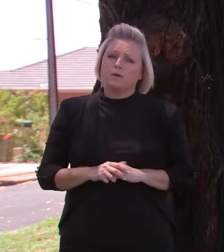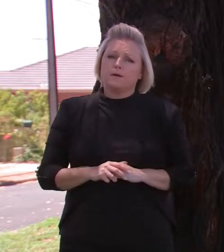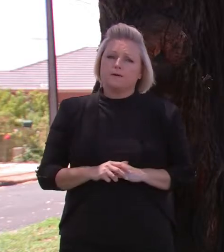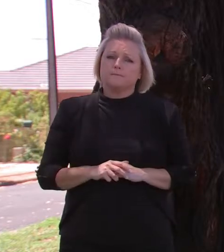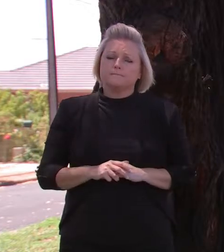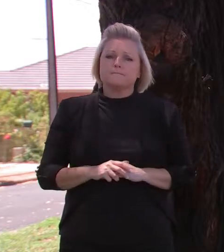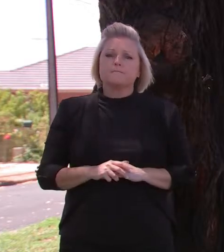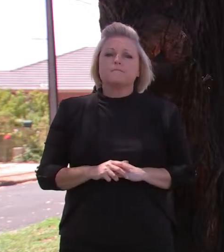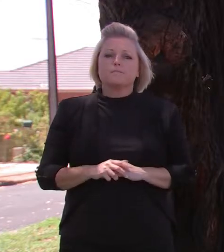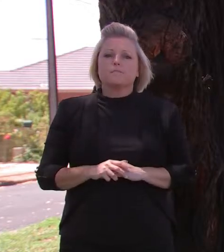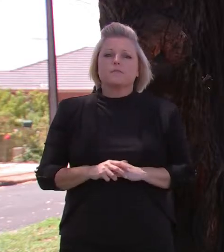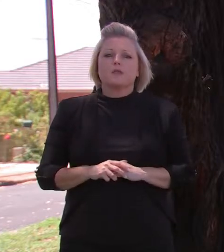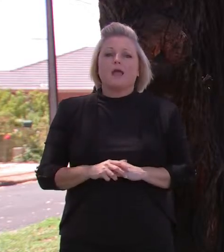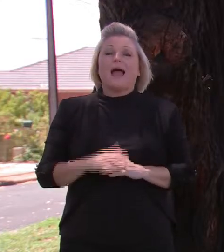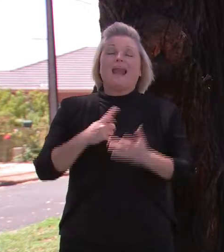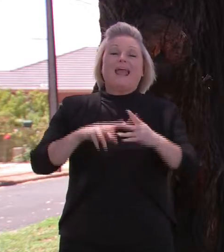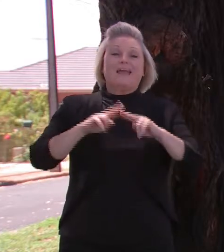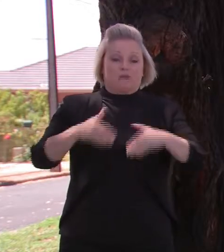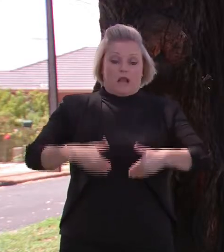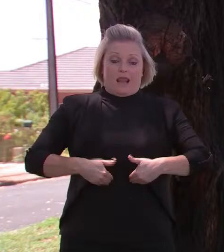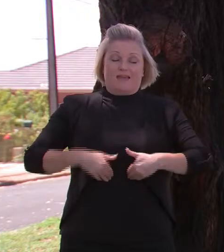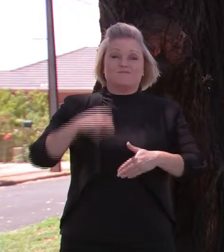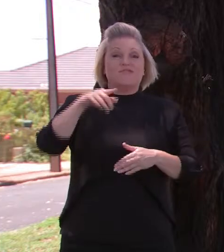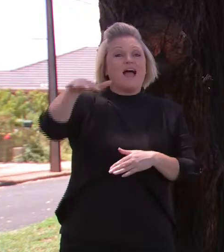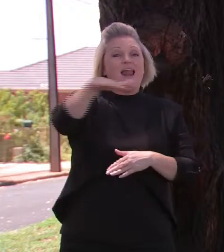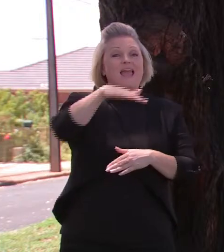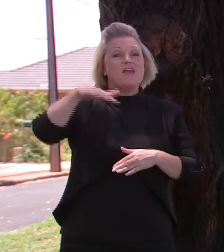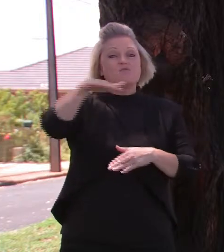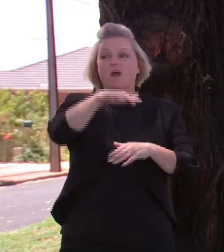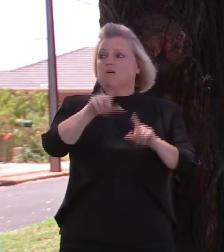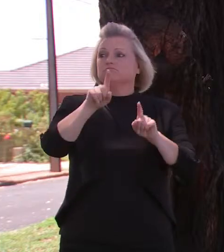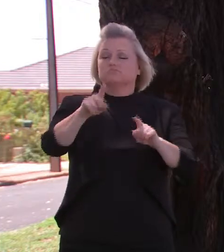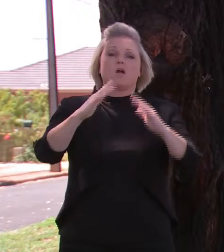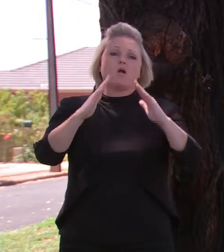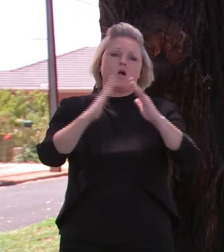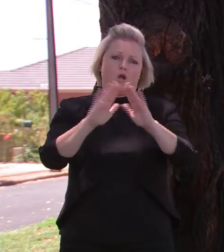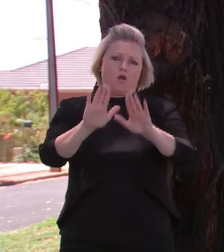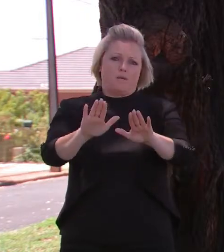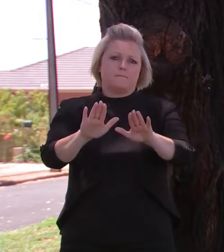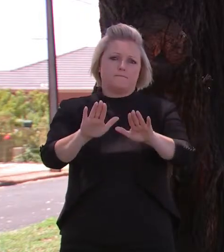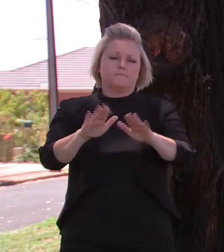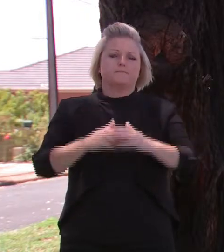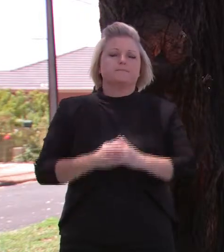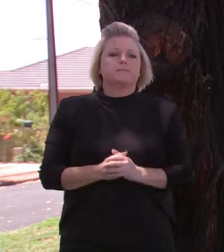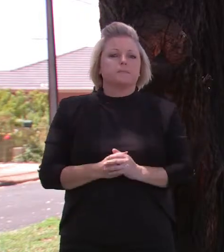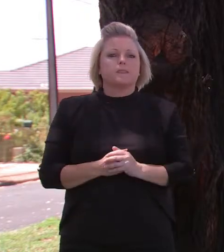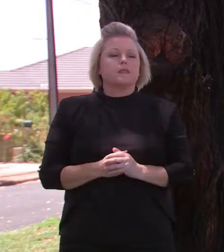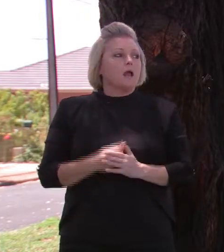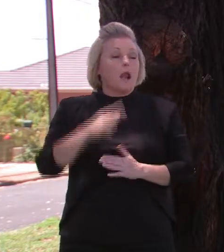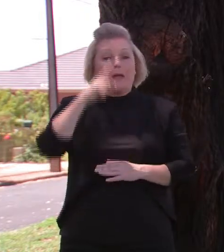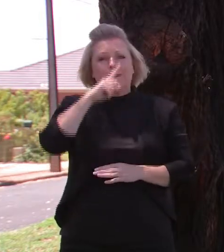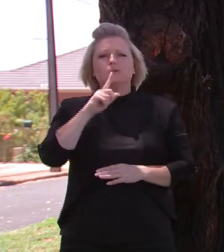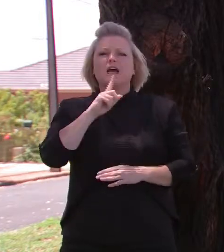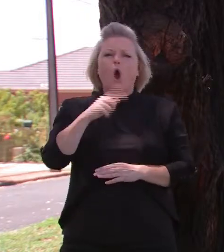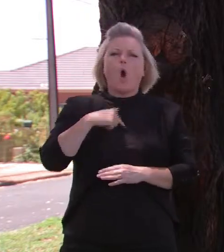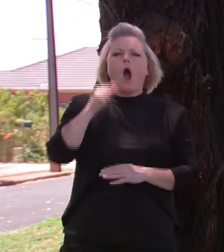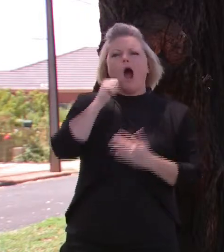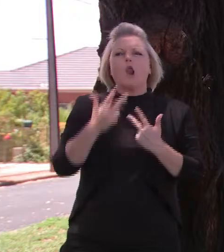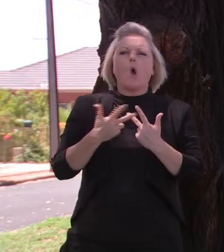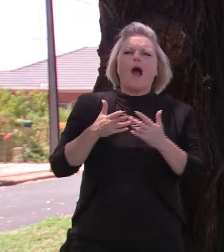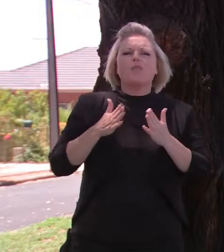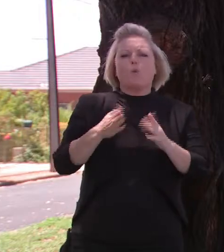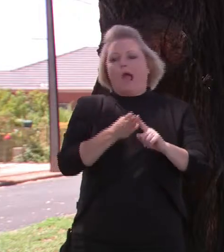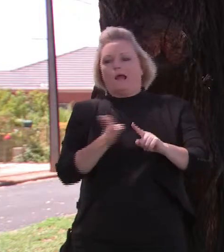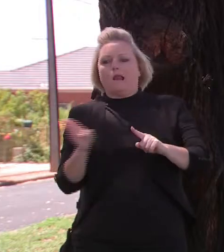stay put, don't move around. Some people say, well, I know a way to get there without using the Stewart Highway. Then we've got to effect